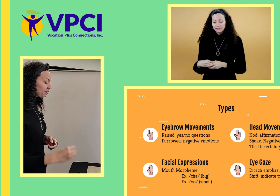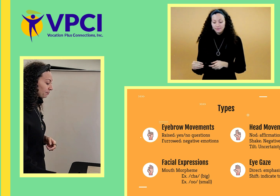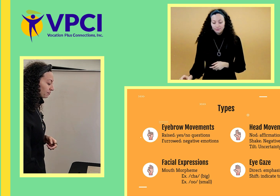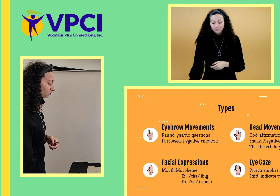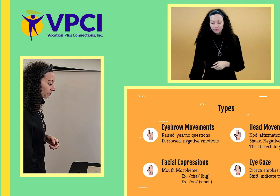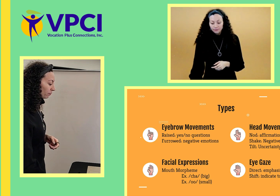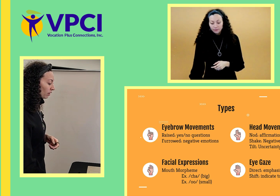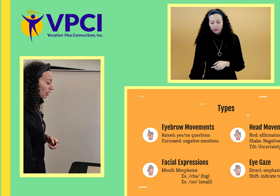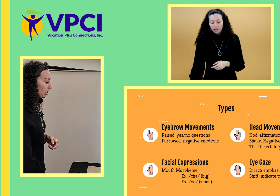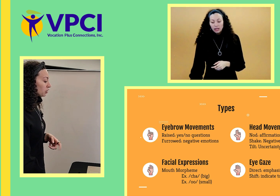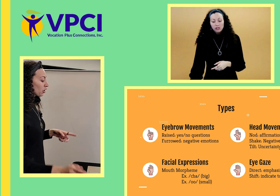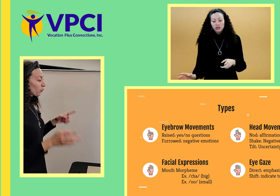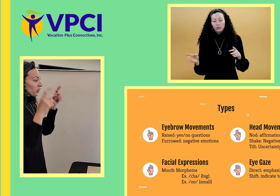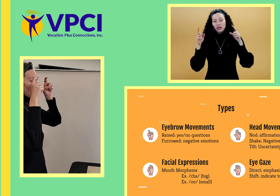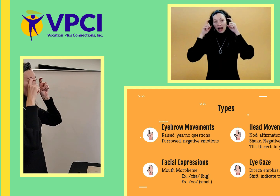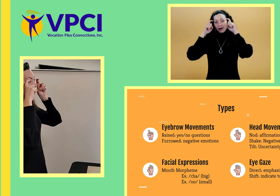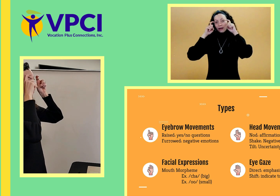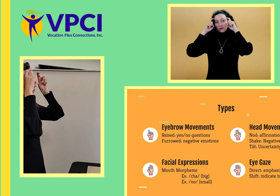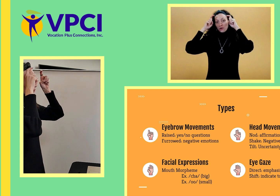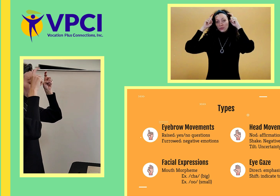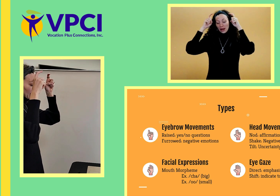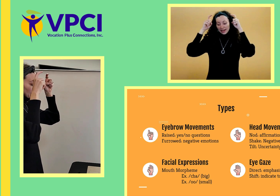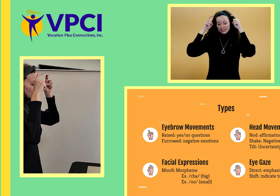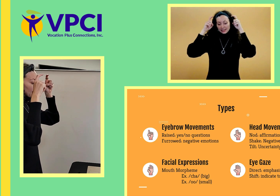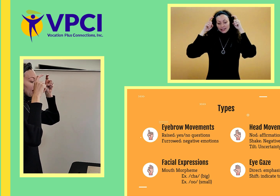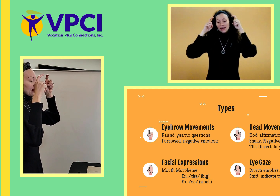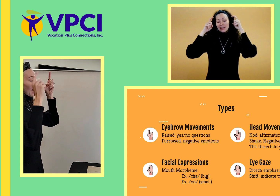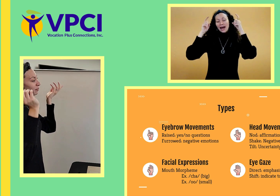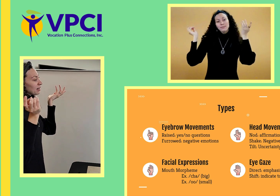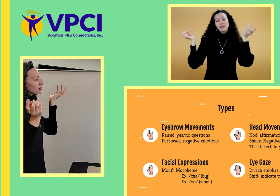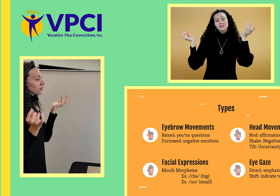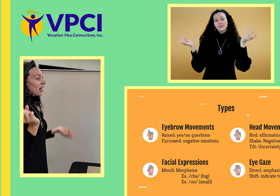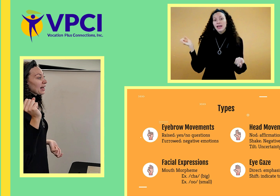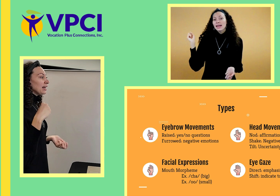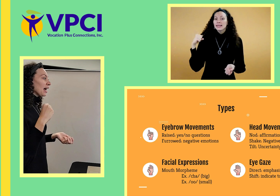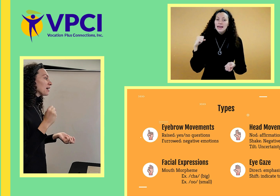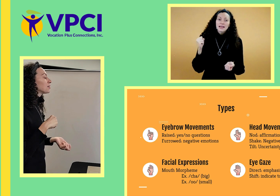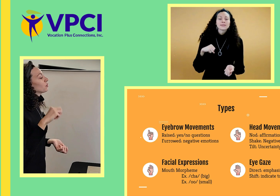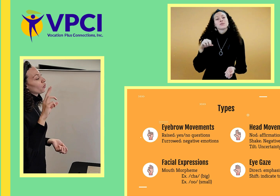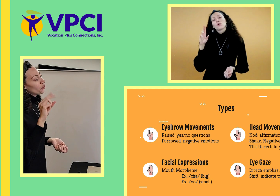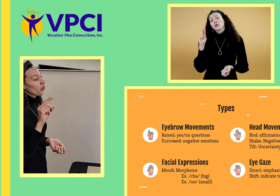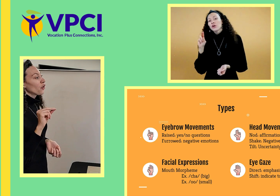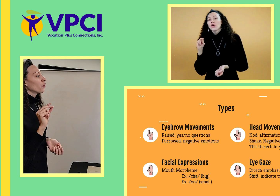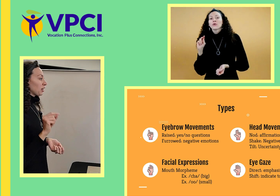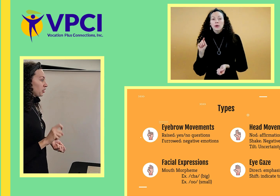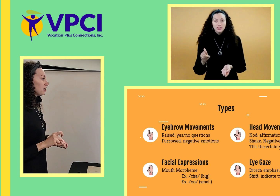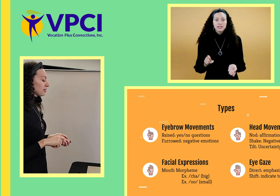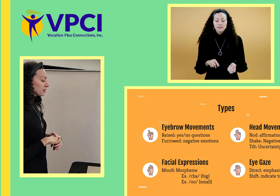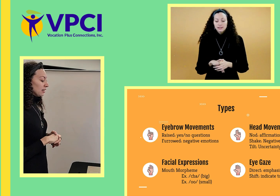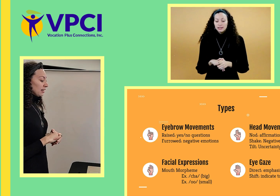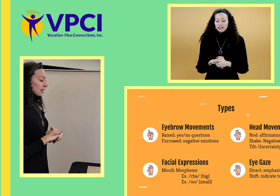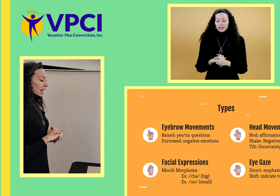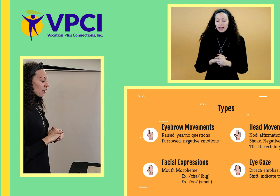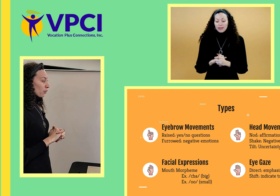gaze. So when your eyebrows are raised, that means for like yes or no